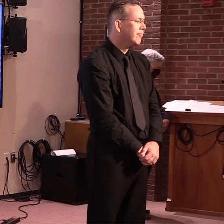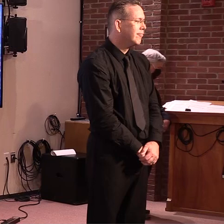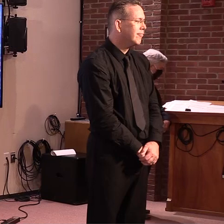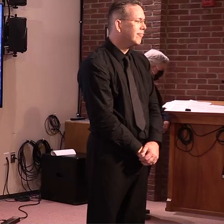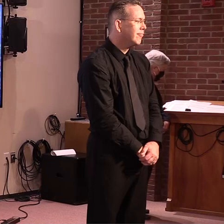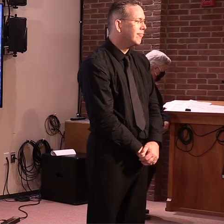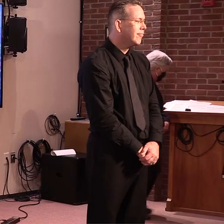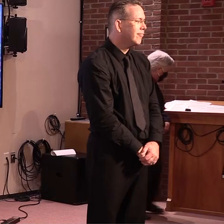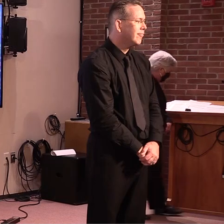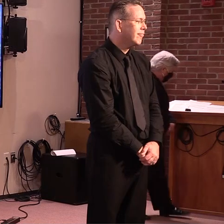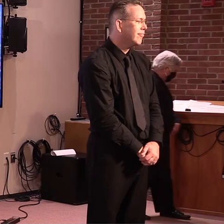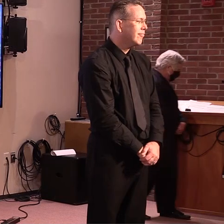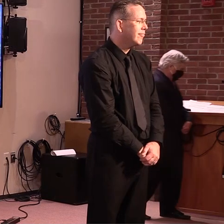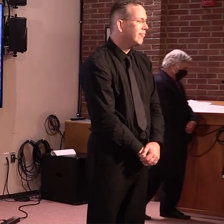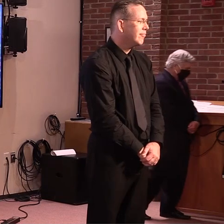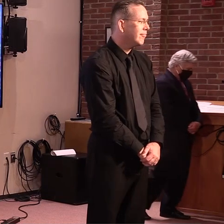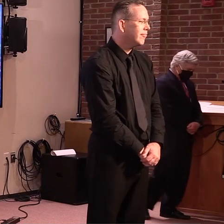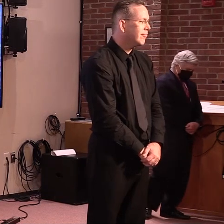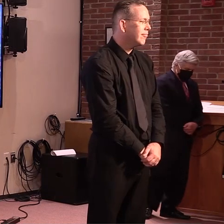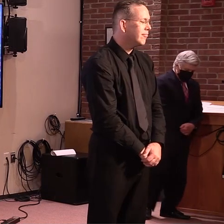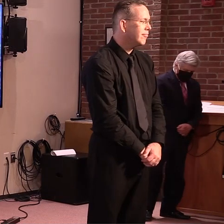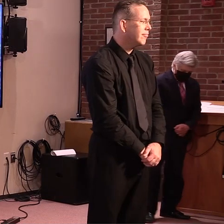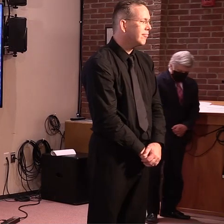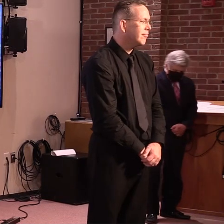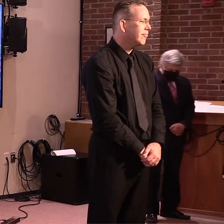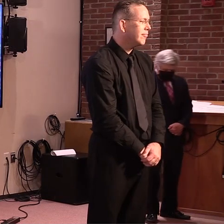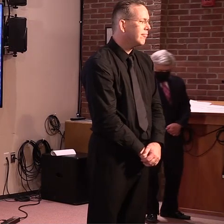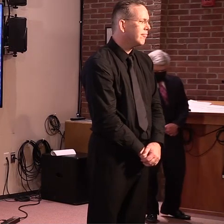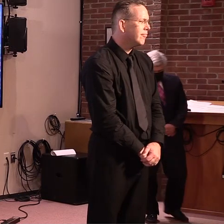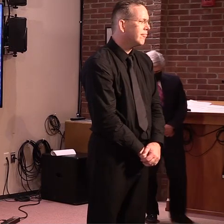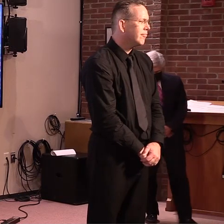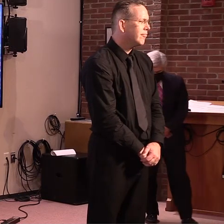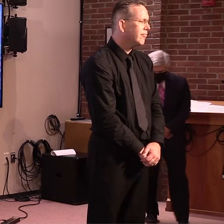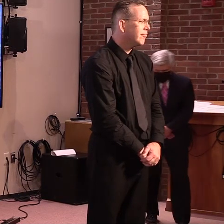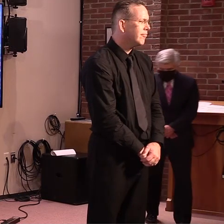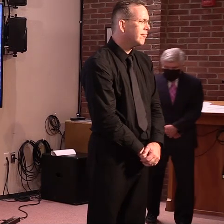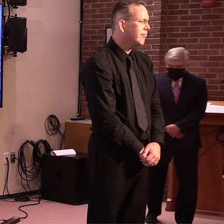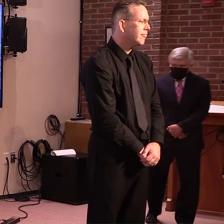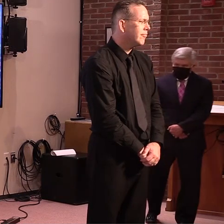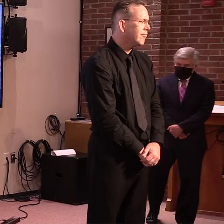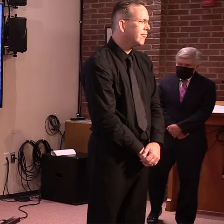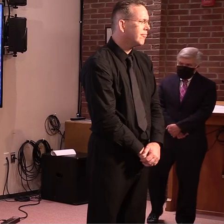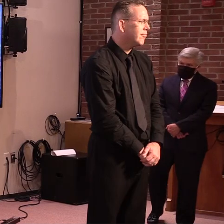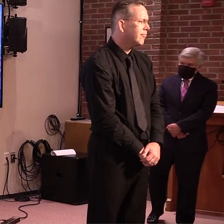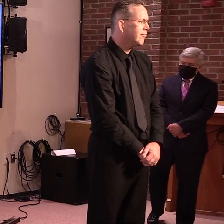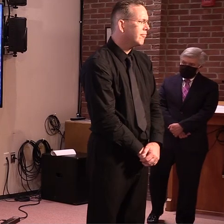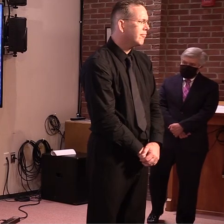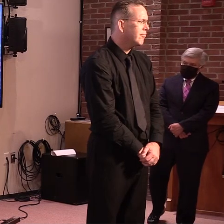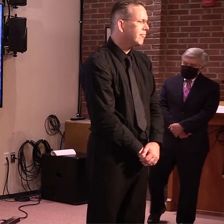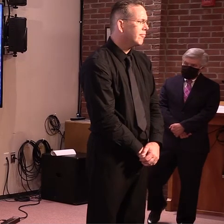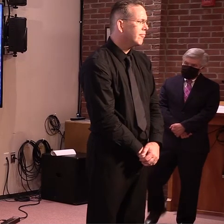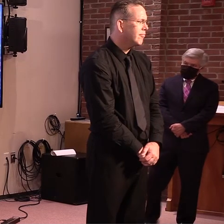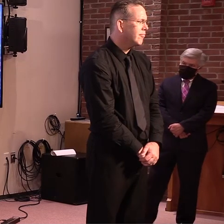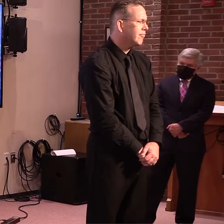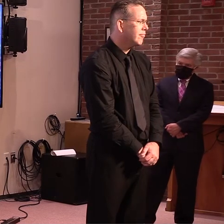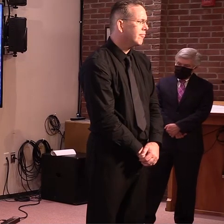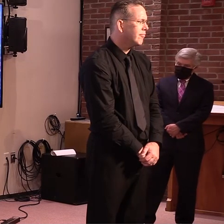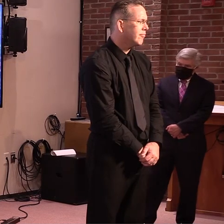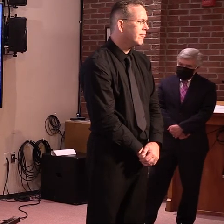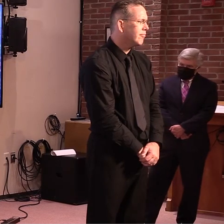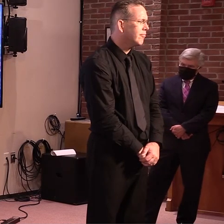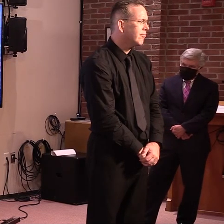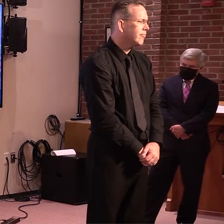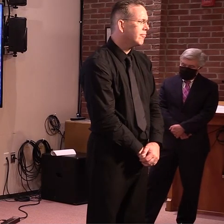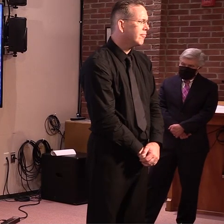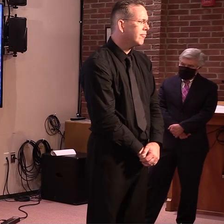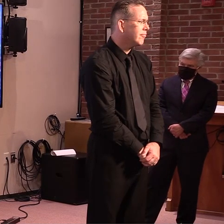provide for daycare or for provisions where those kids might not have a parent or a guardian at home to go home to if, in fact, they